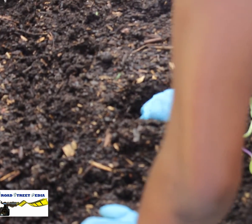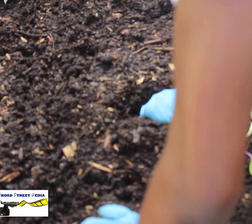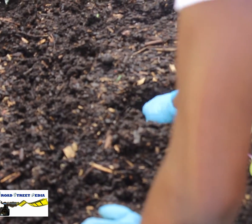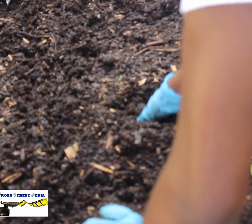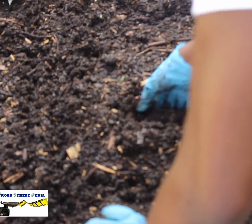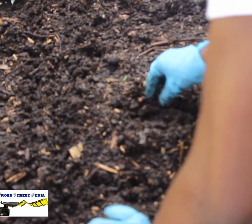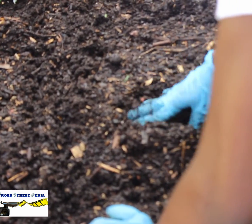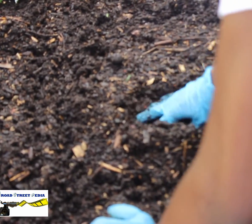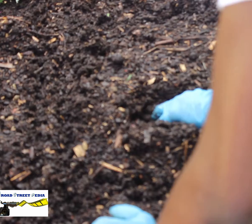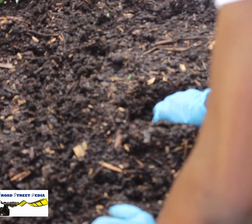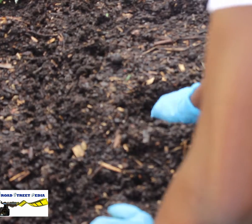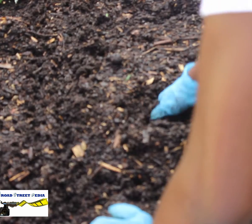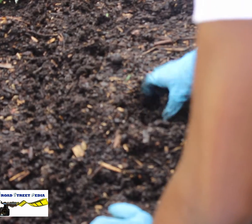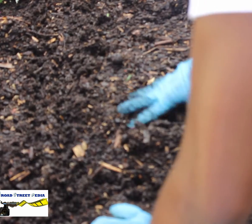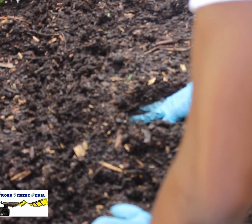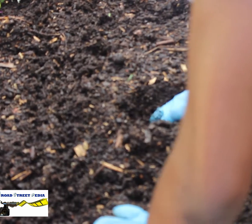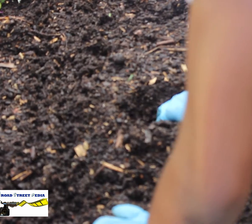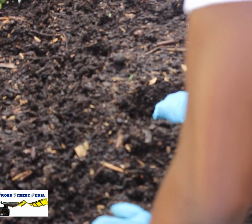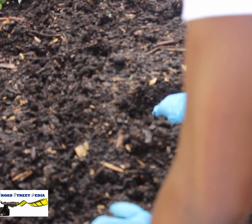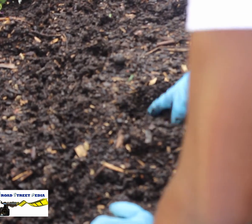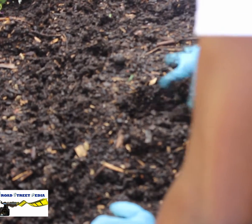Yes, yes.